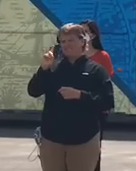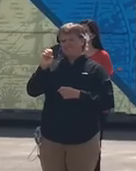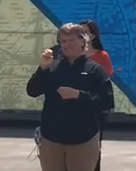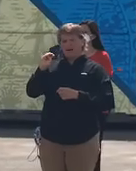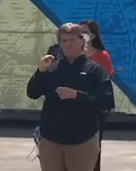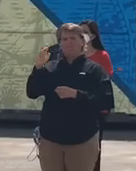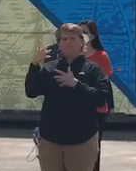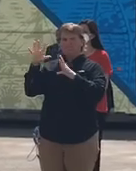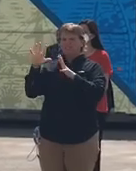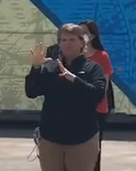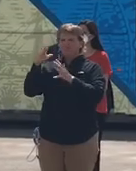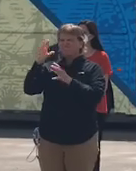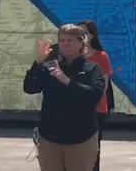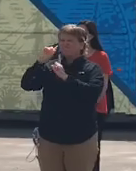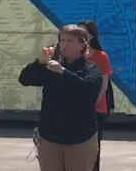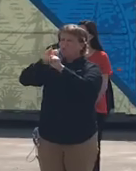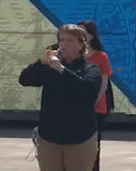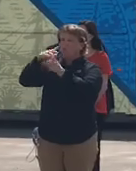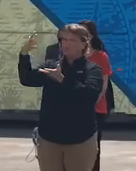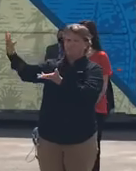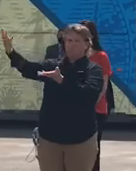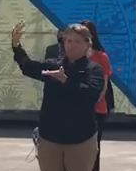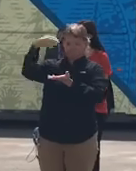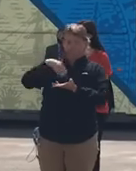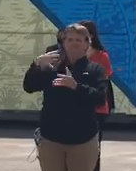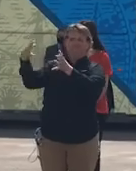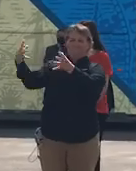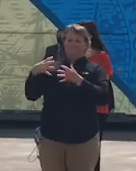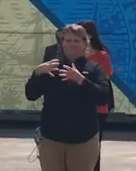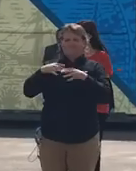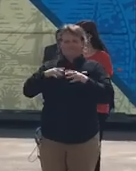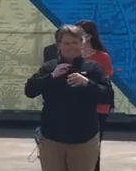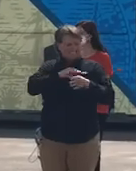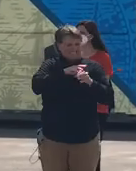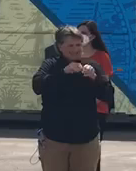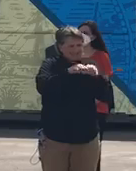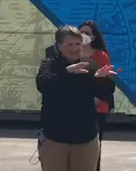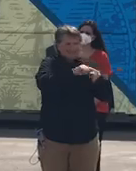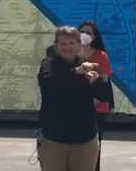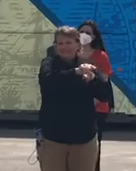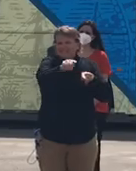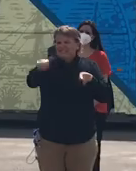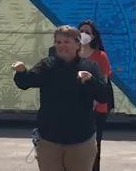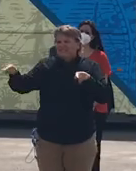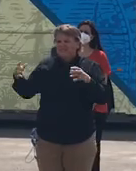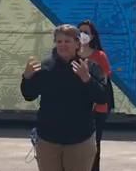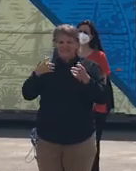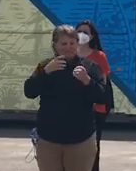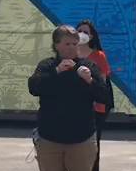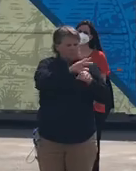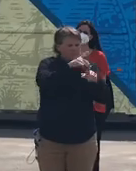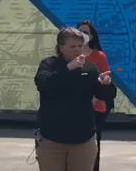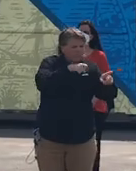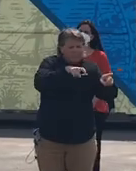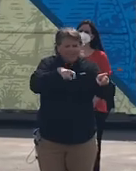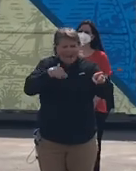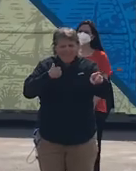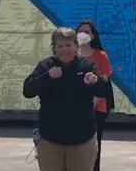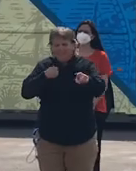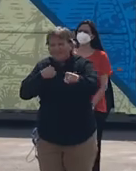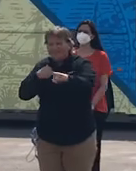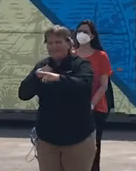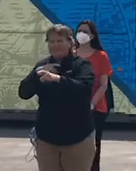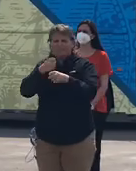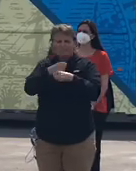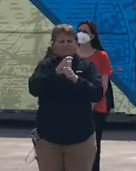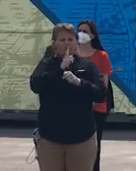going to be a demand for this. And so this decontamination system allows you to clean things like